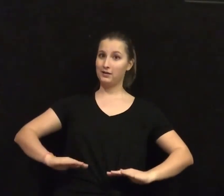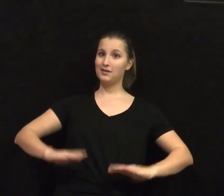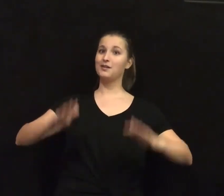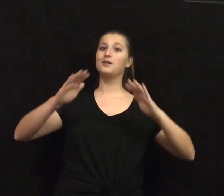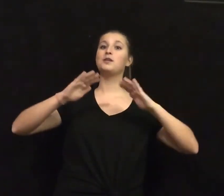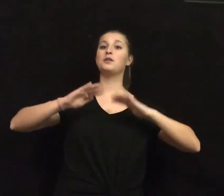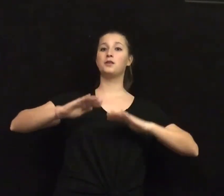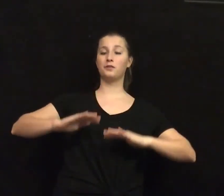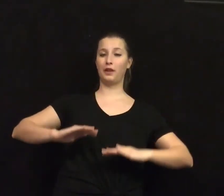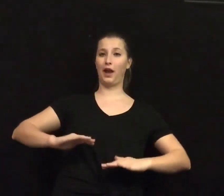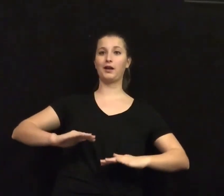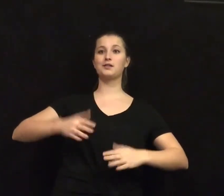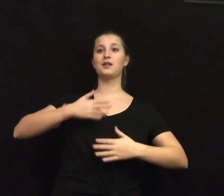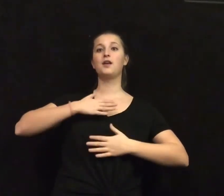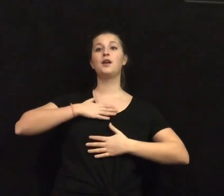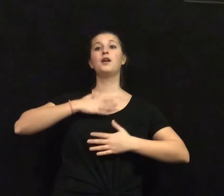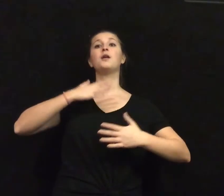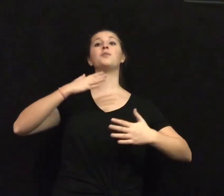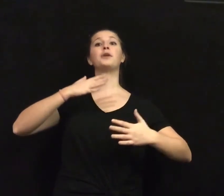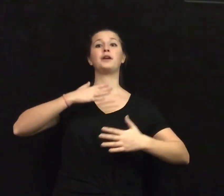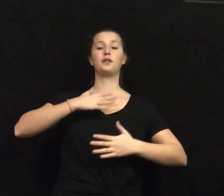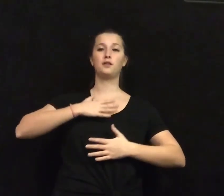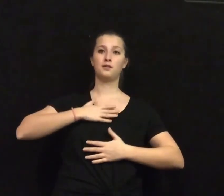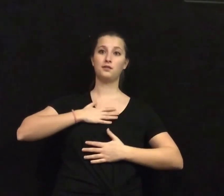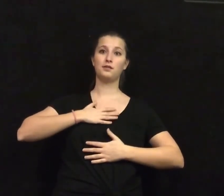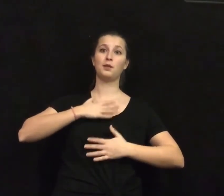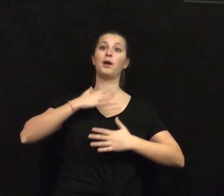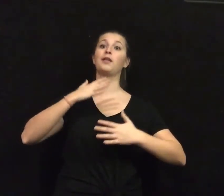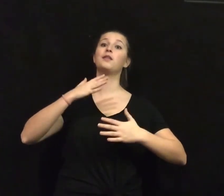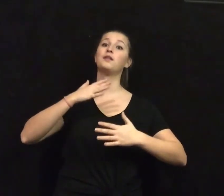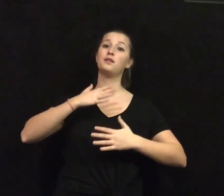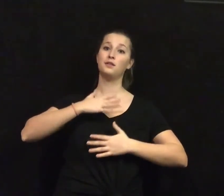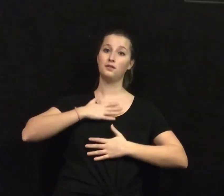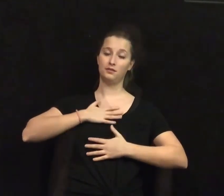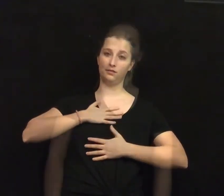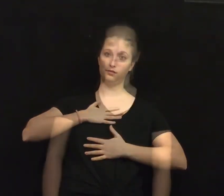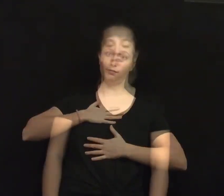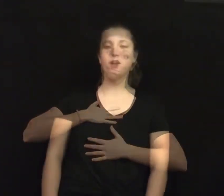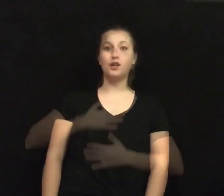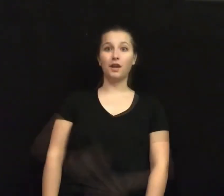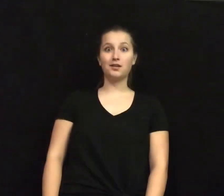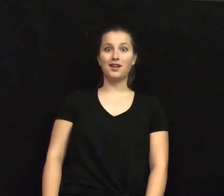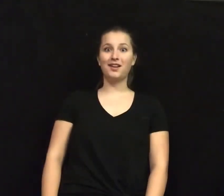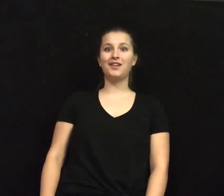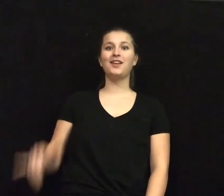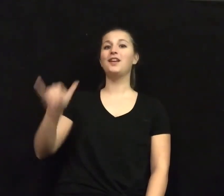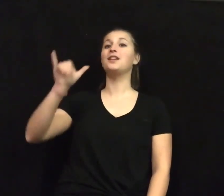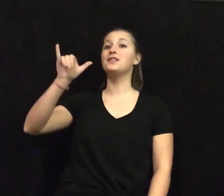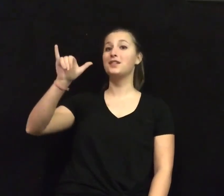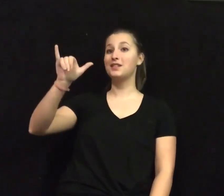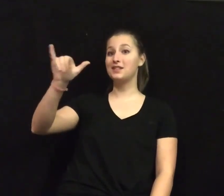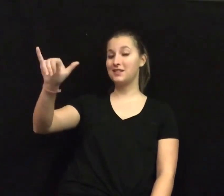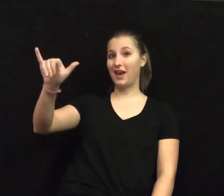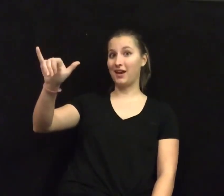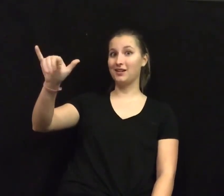relax, relax, and breathe. Take a breath. The next sign is stay.